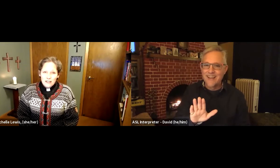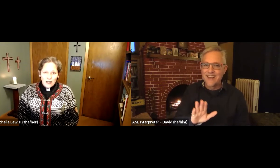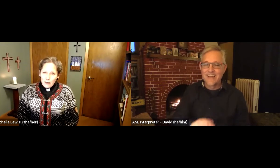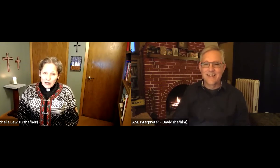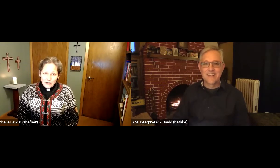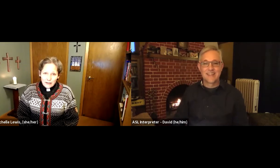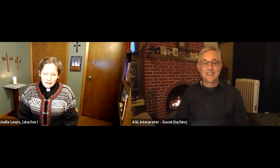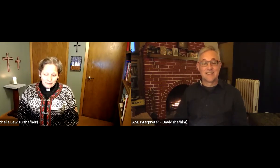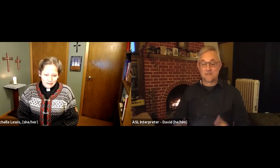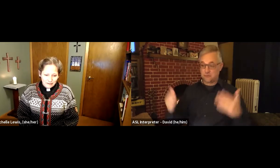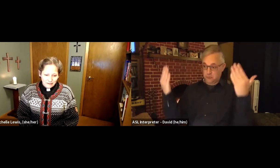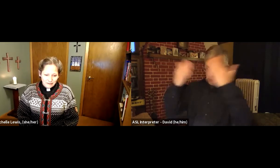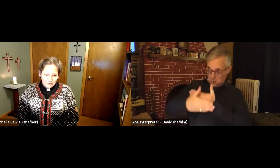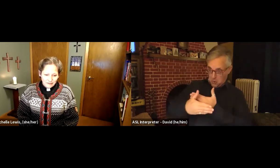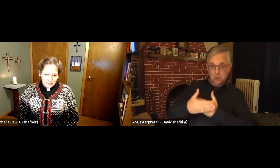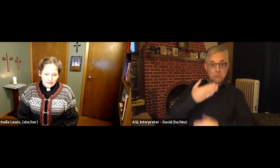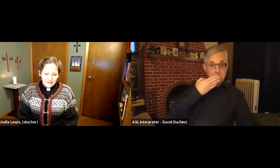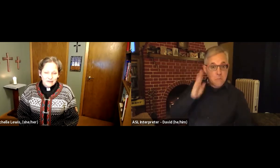Darkness is not bad.